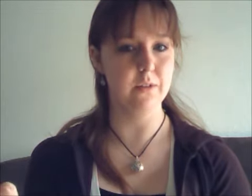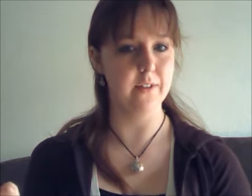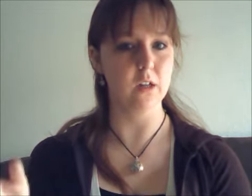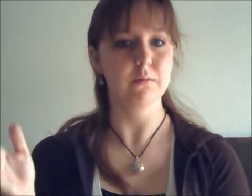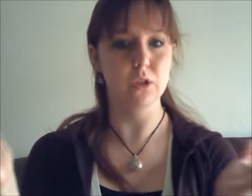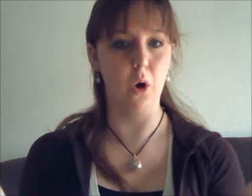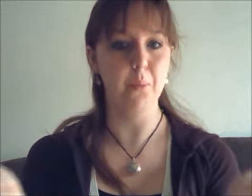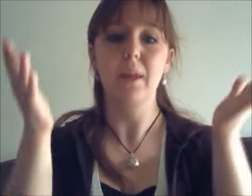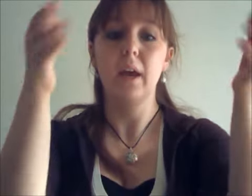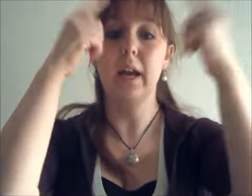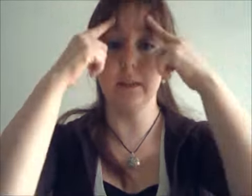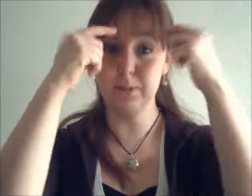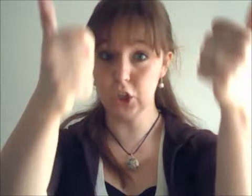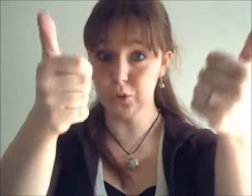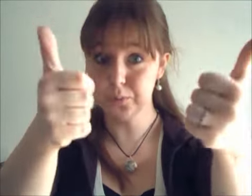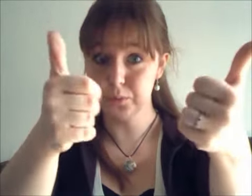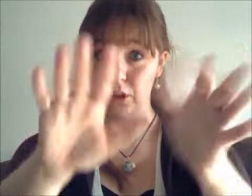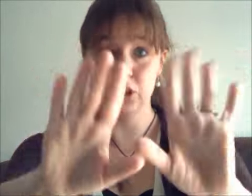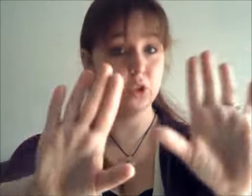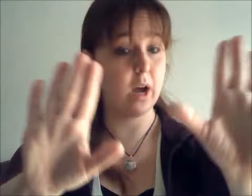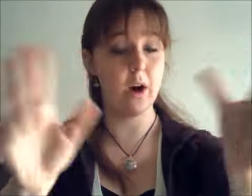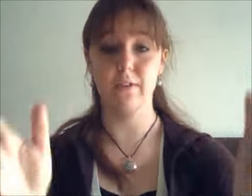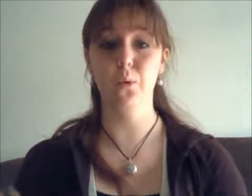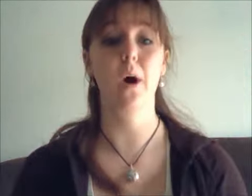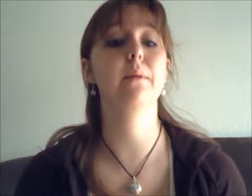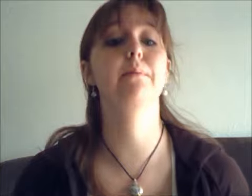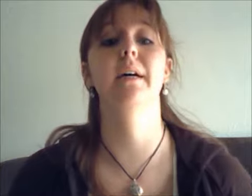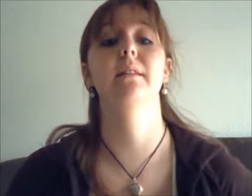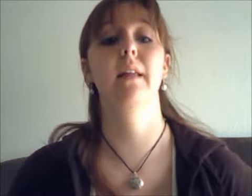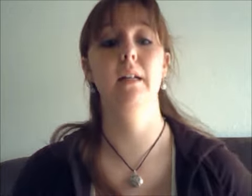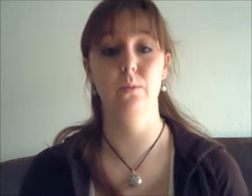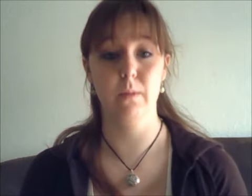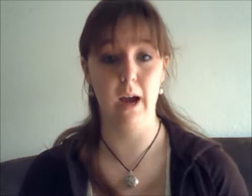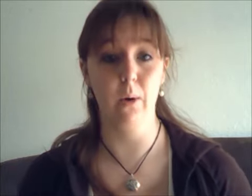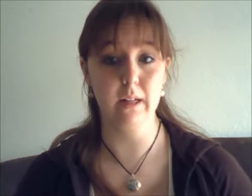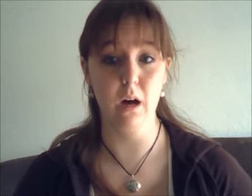fair. So, it's up to you. You can do it however you want, but that's how I glossed it.